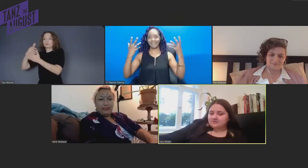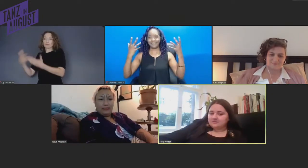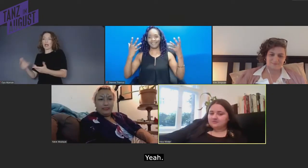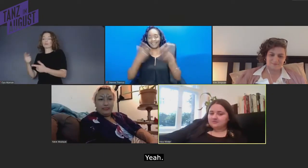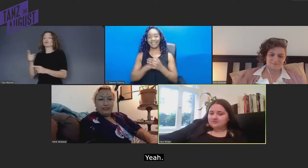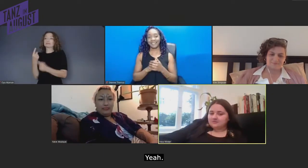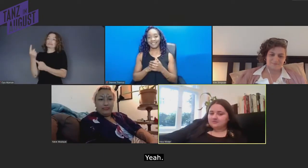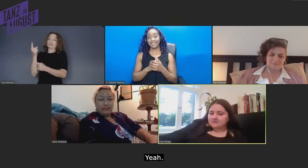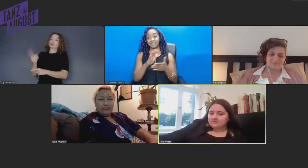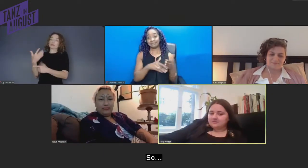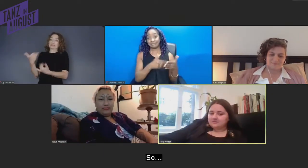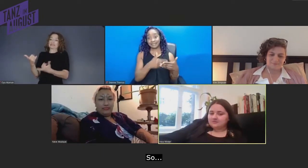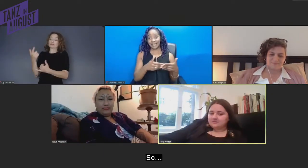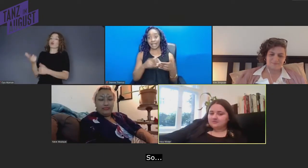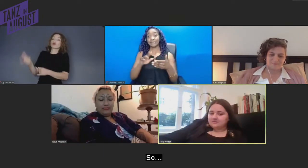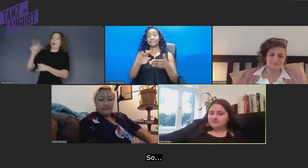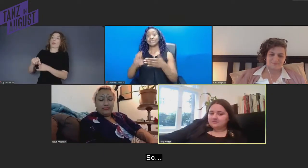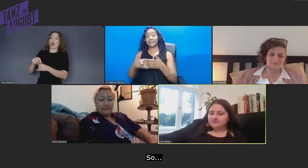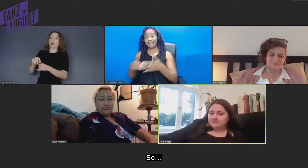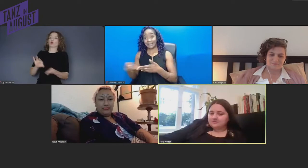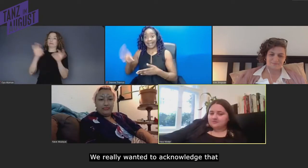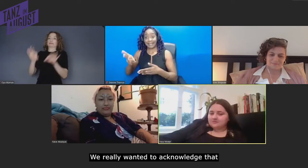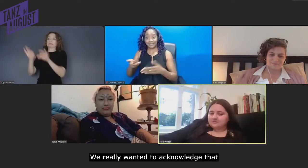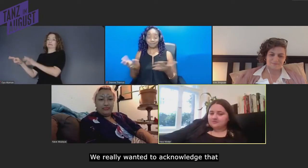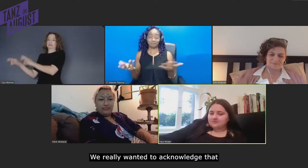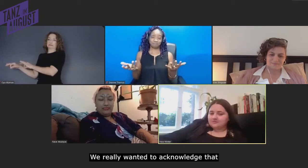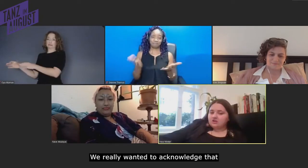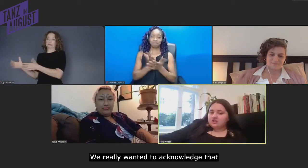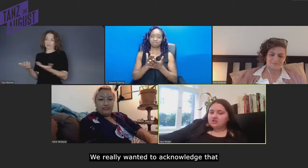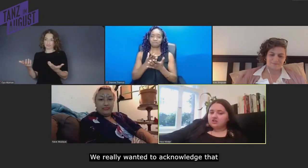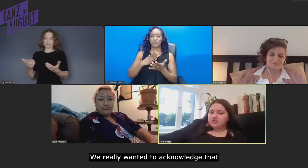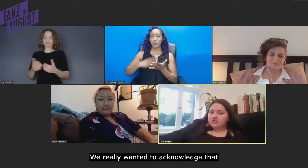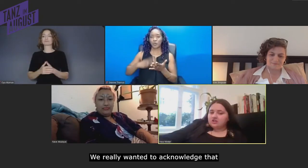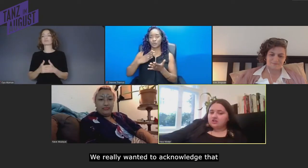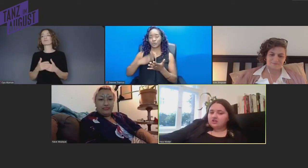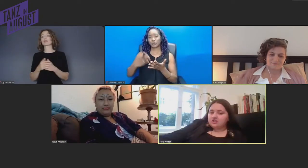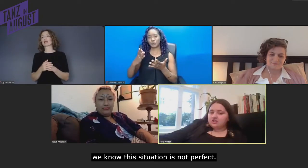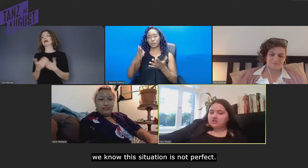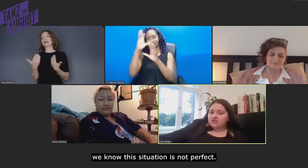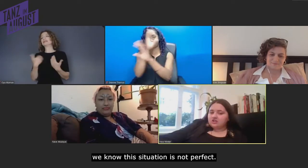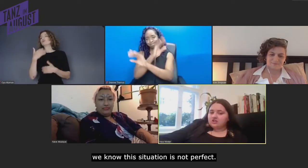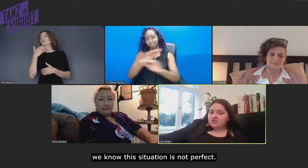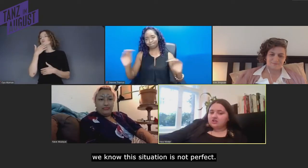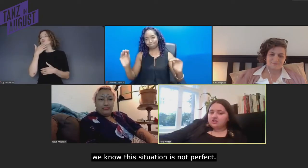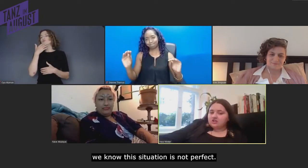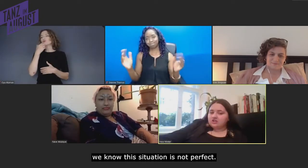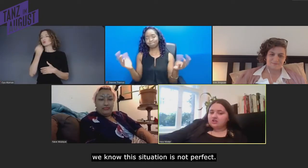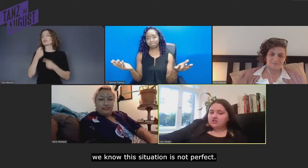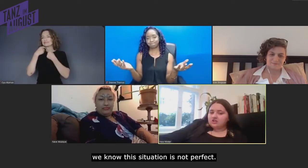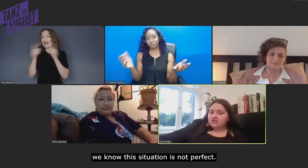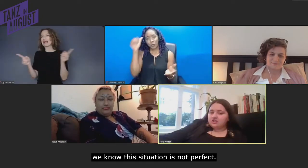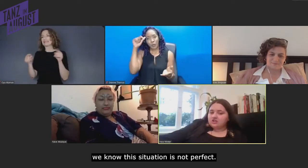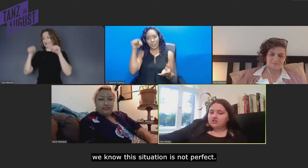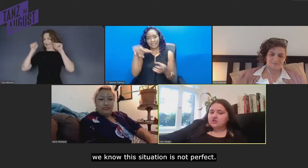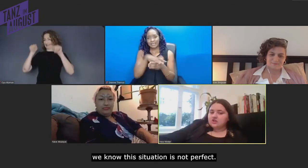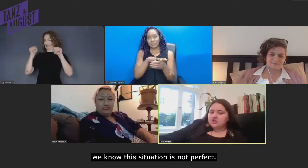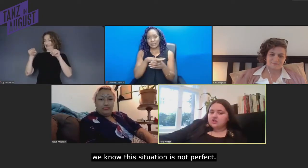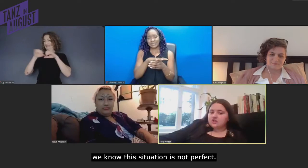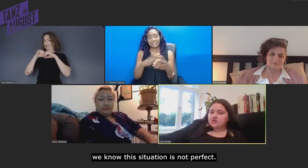yeah. So we really wanted to acknowledge that we know that this situation is